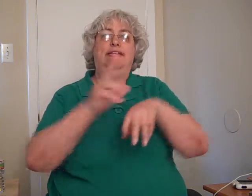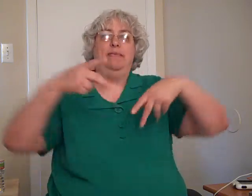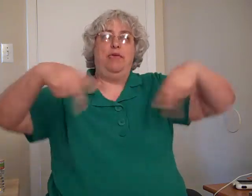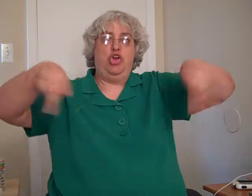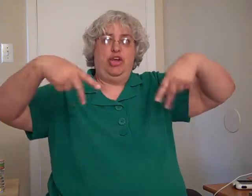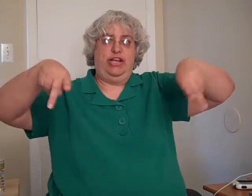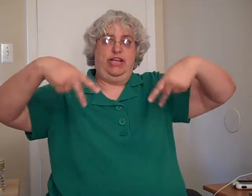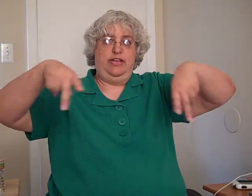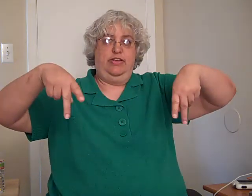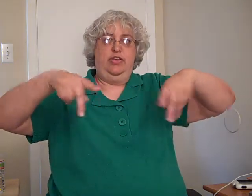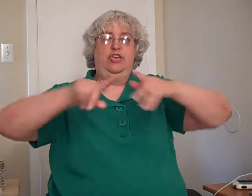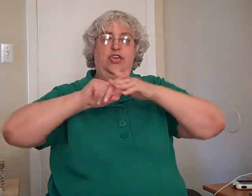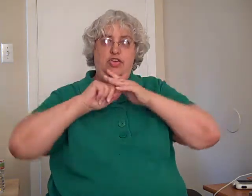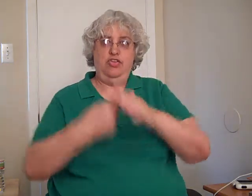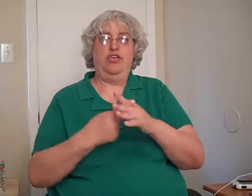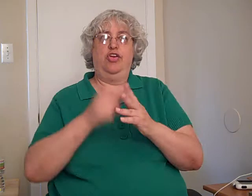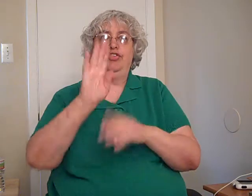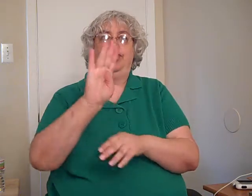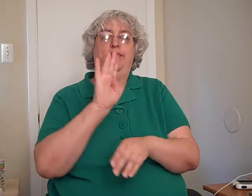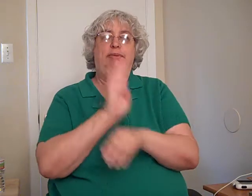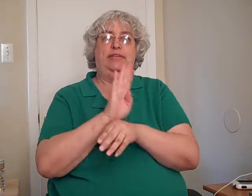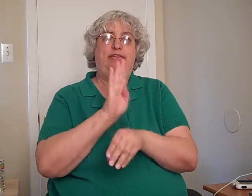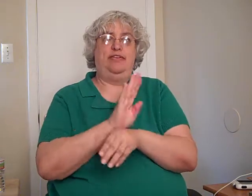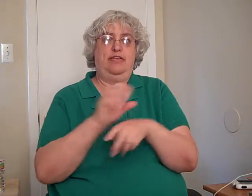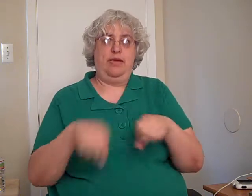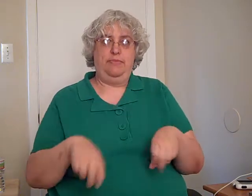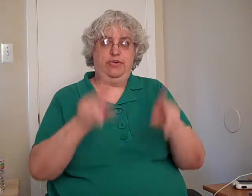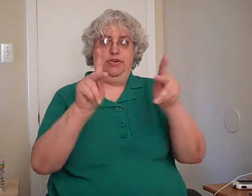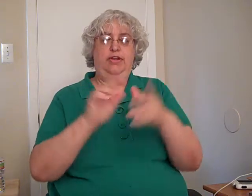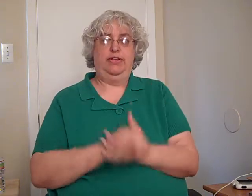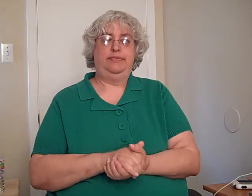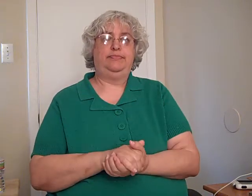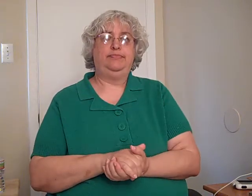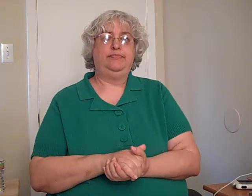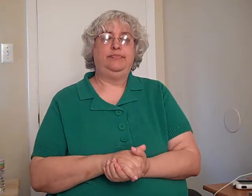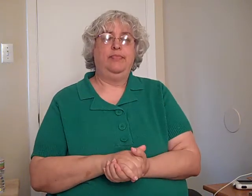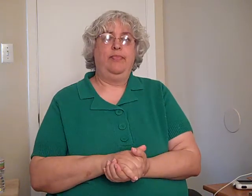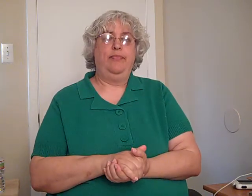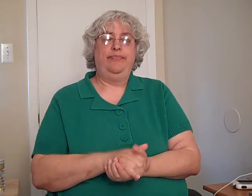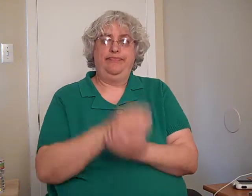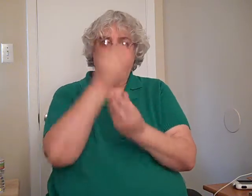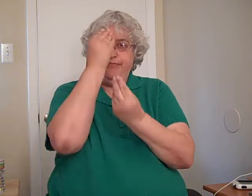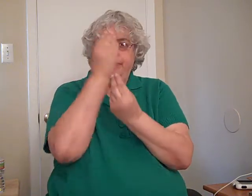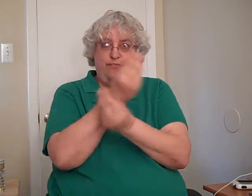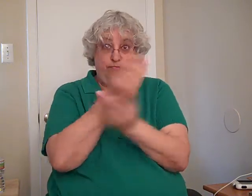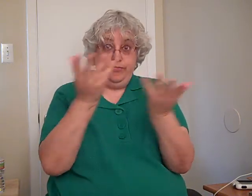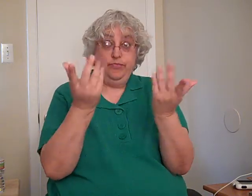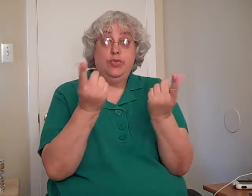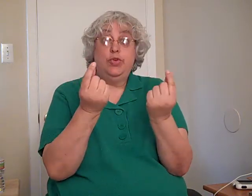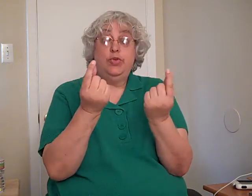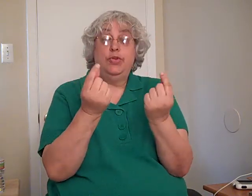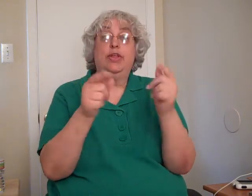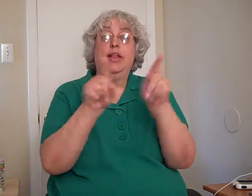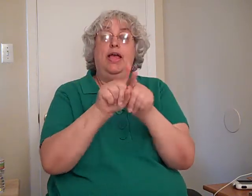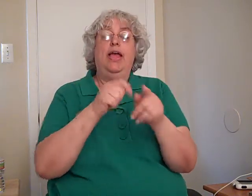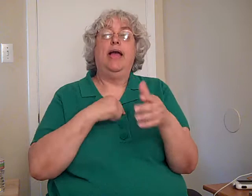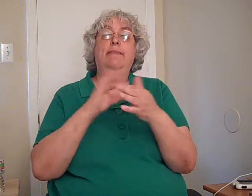to launch your business opportunity. One thing that I would tell you about this is, just like I mentioned earlier,